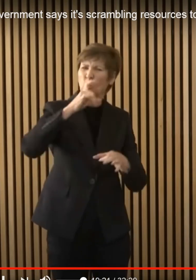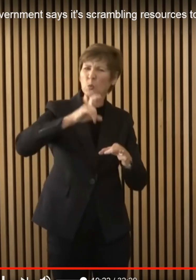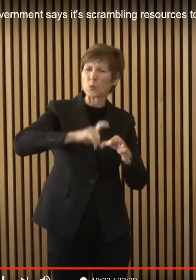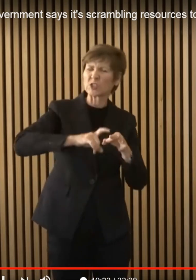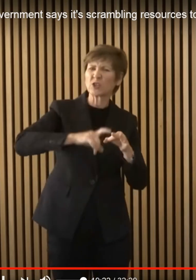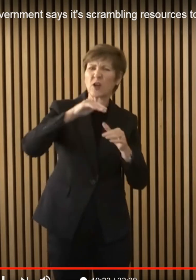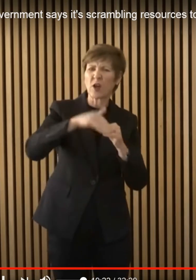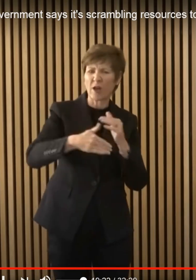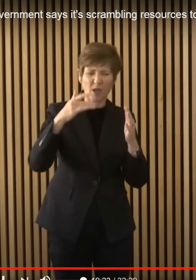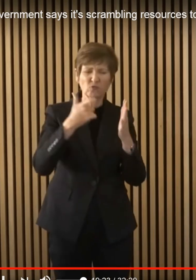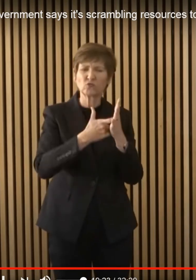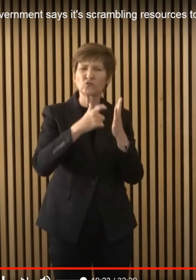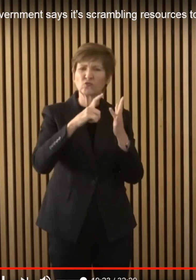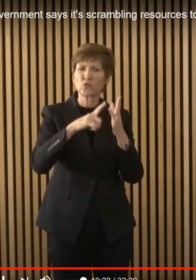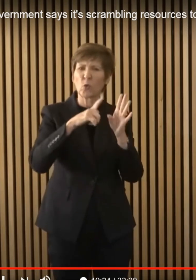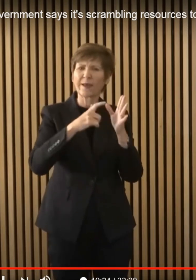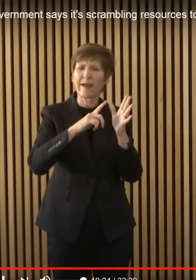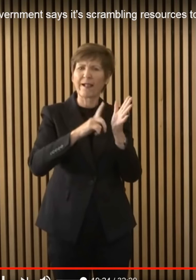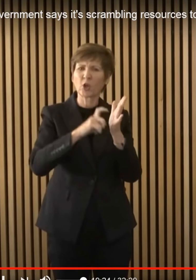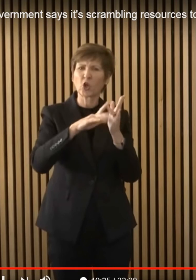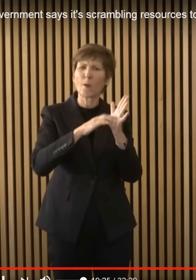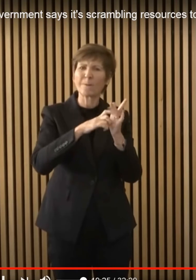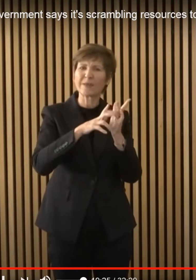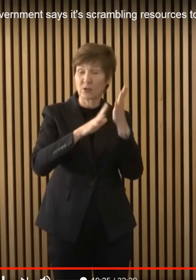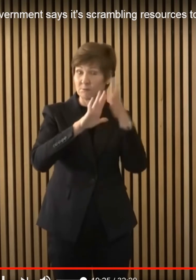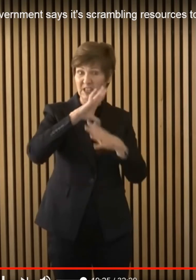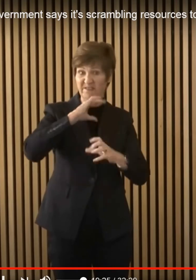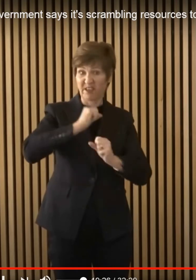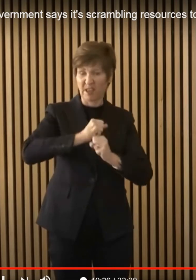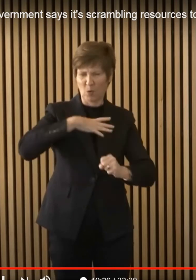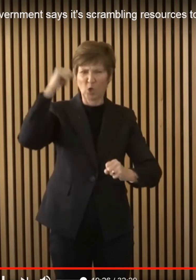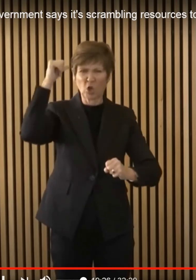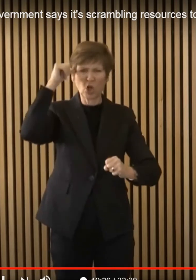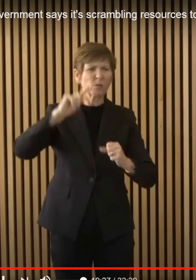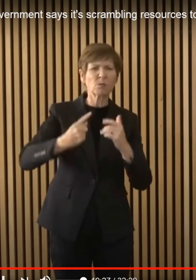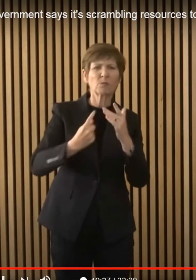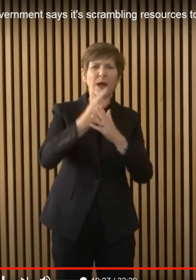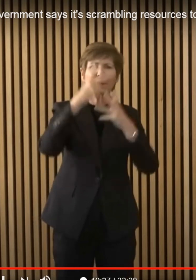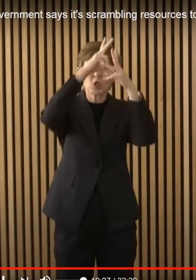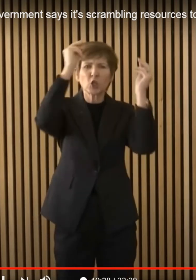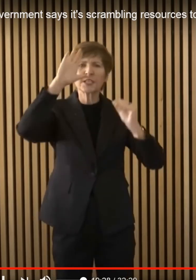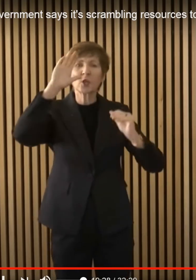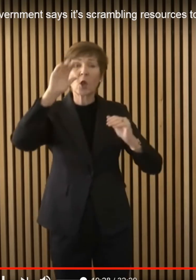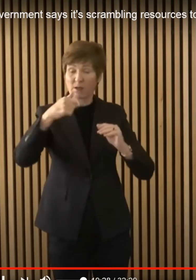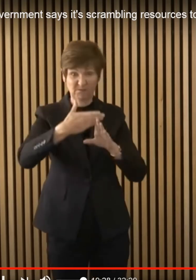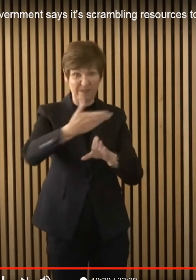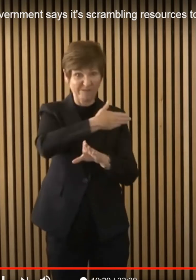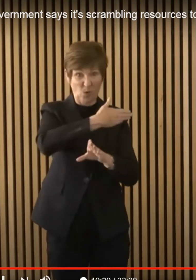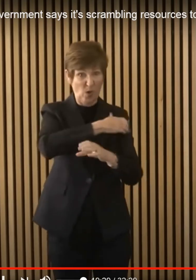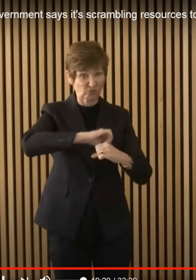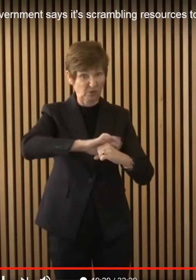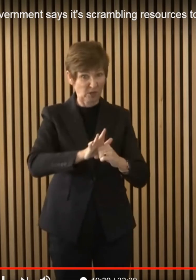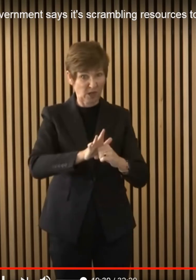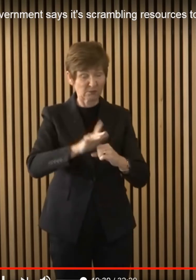So couldn't the government have, with that precedent, couldn't the government have done something to prevent these outbreaks and these